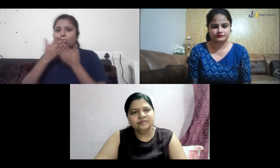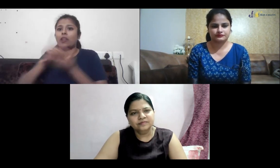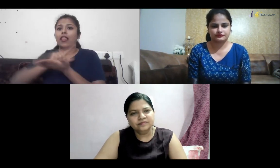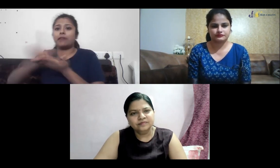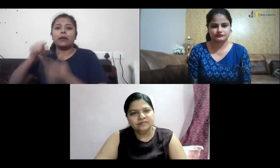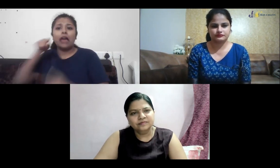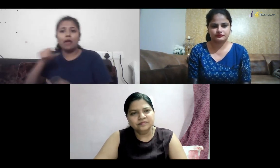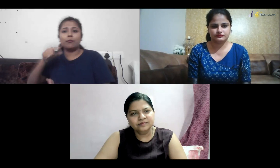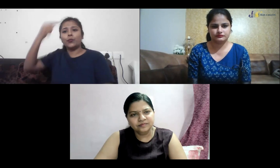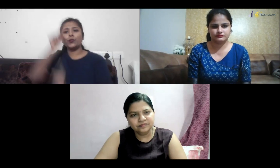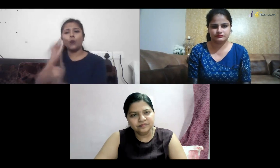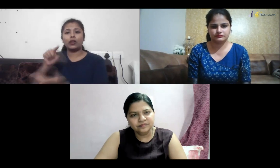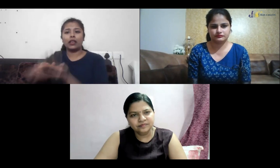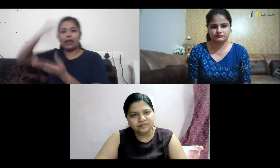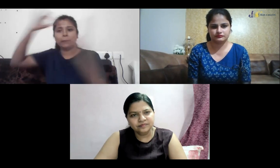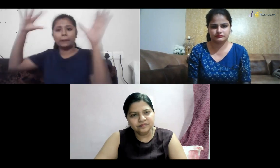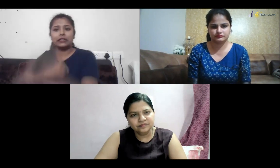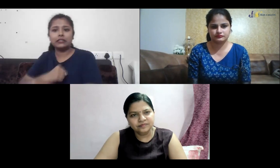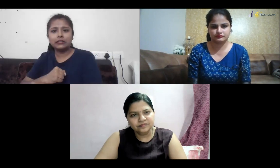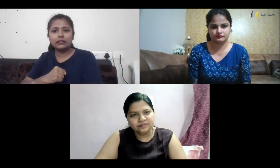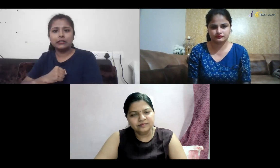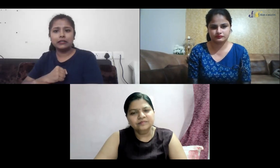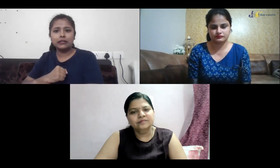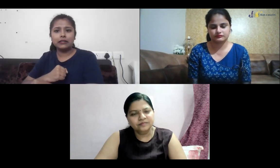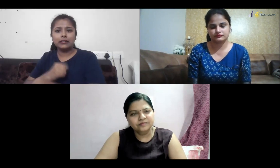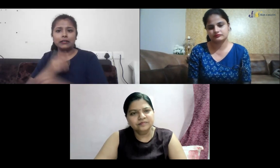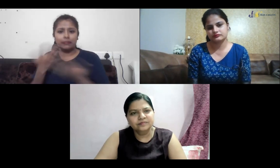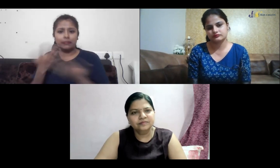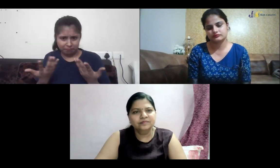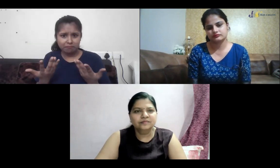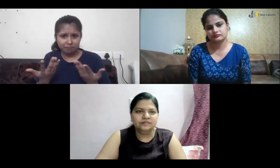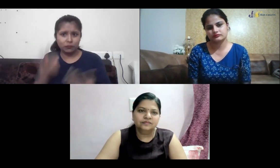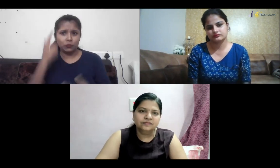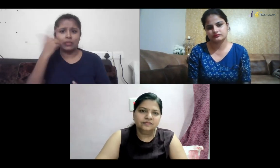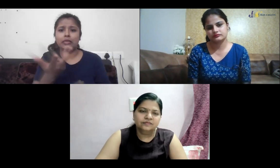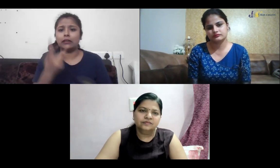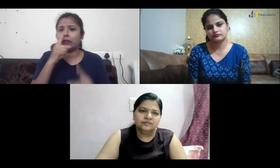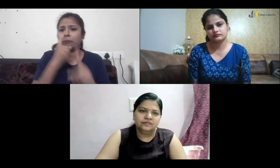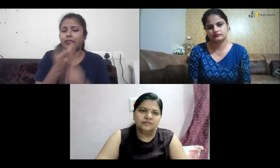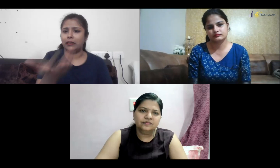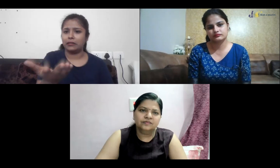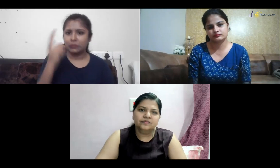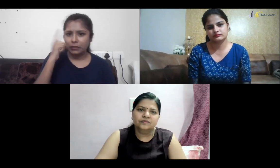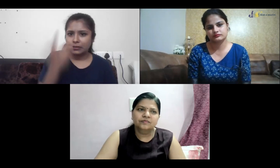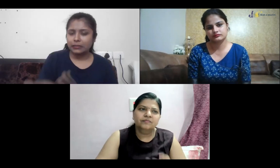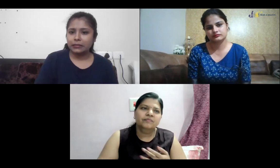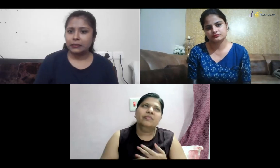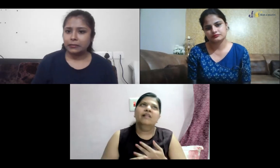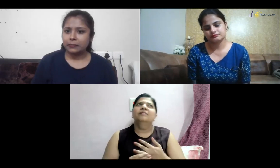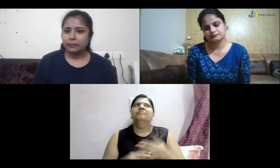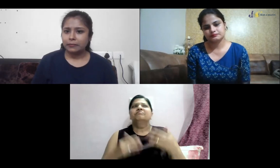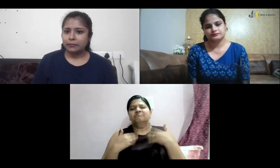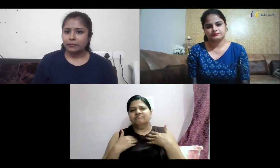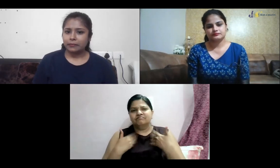the schools. And now the point is this, awareness was missing over there, right? So what do you think about,